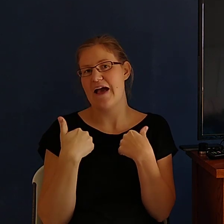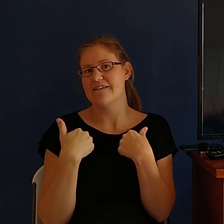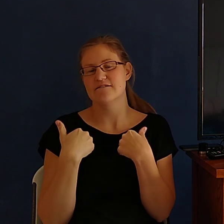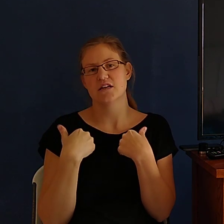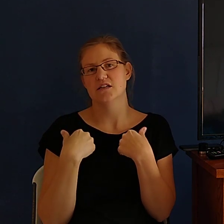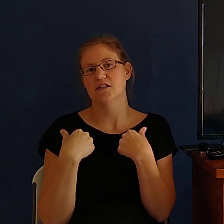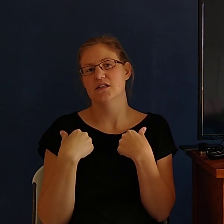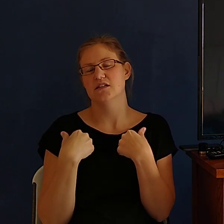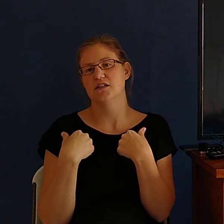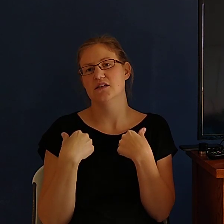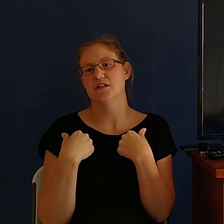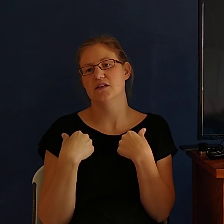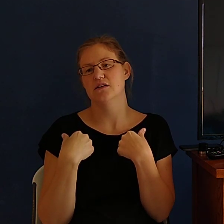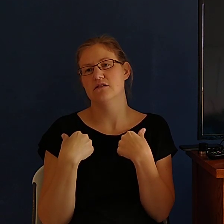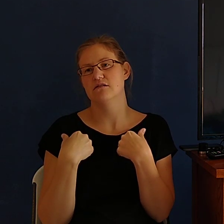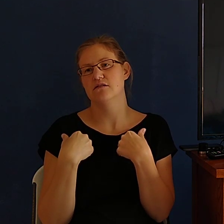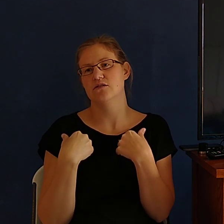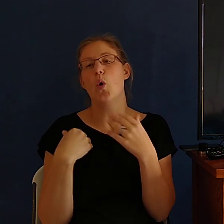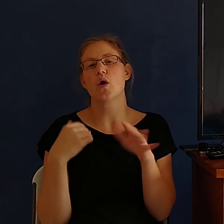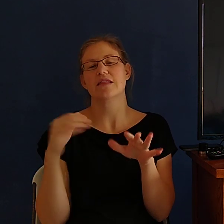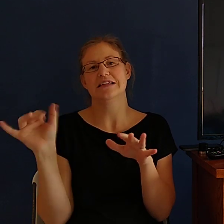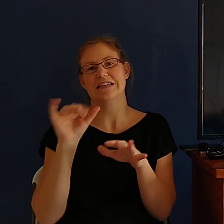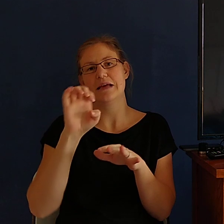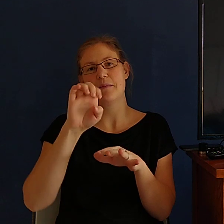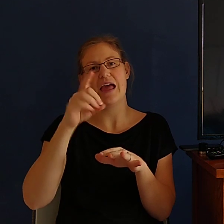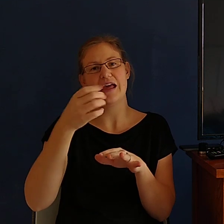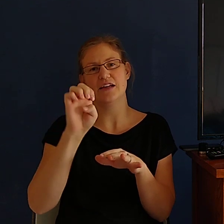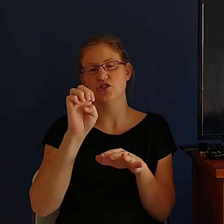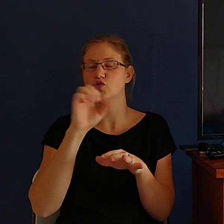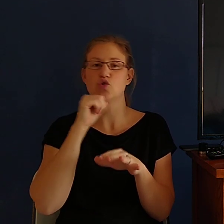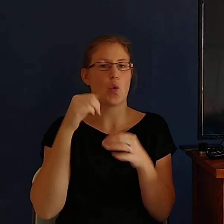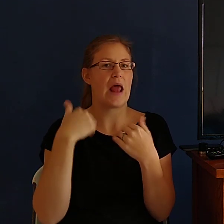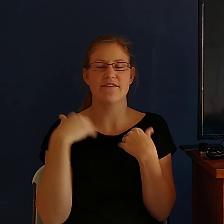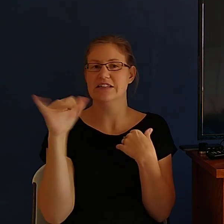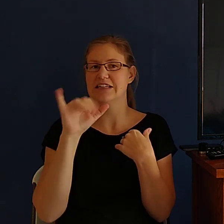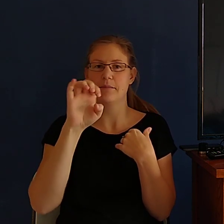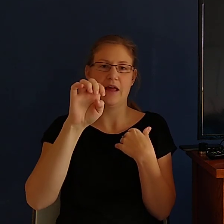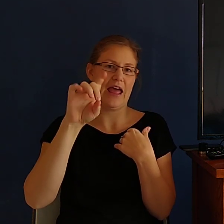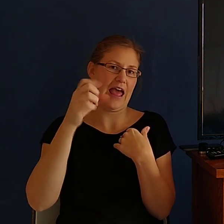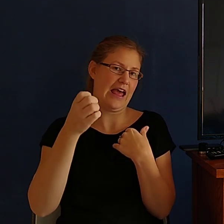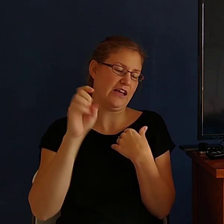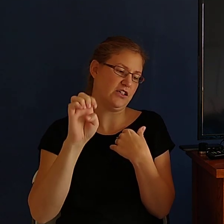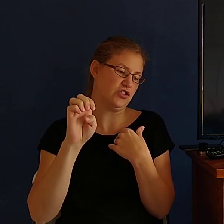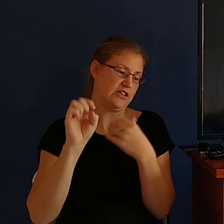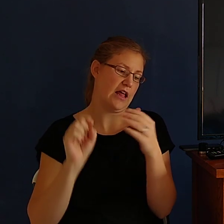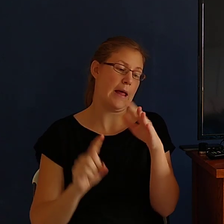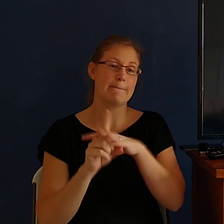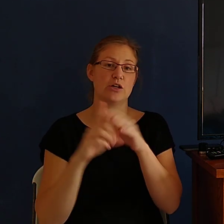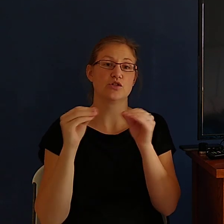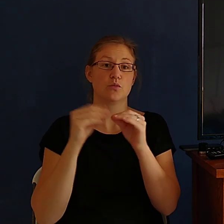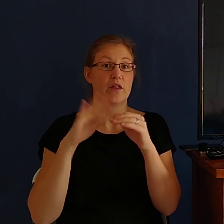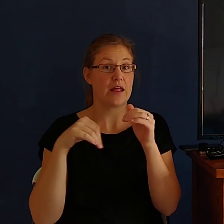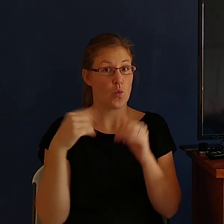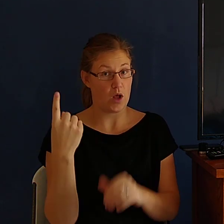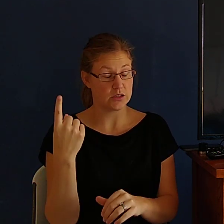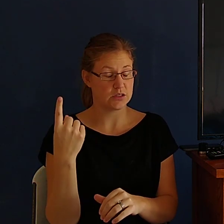same or the same edge. We don't have the same edge appears more than once, or we don't have